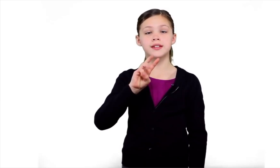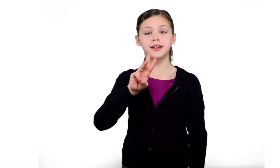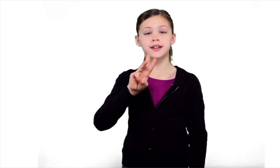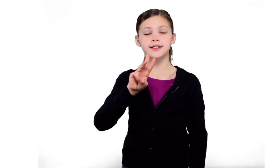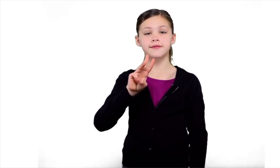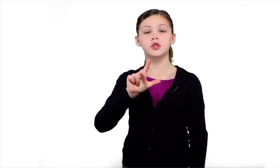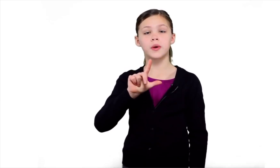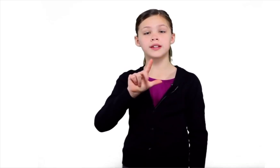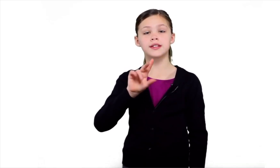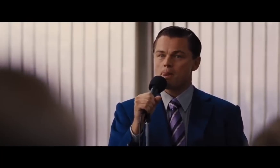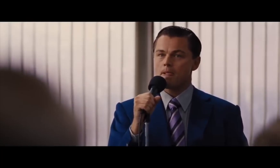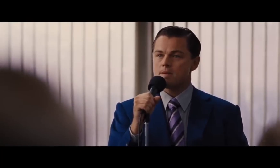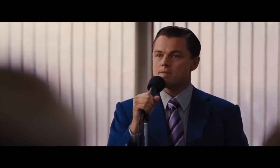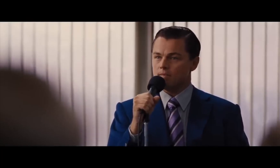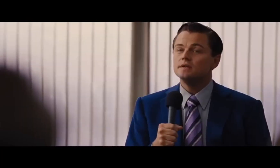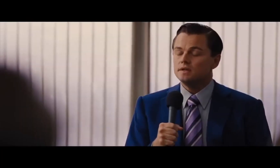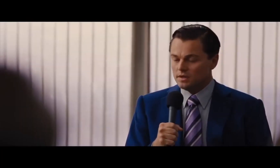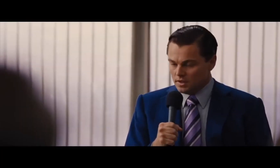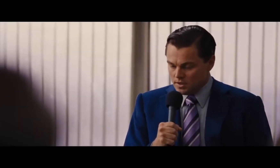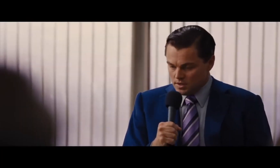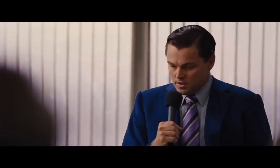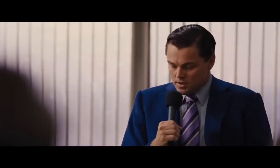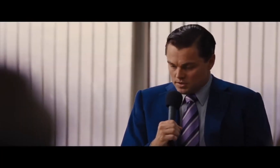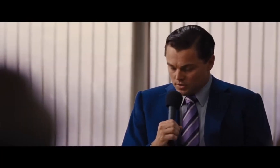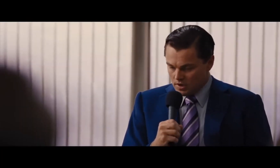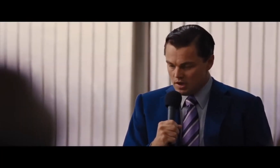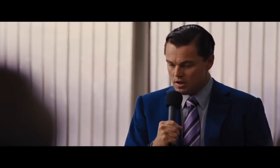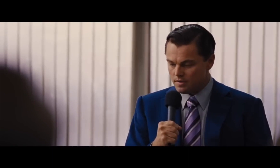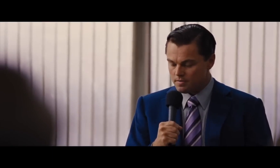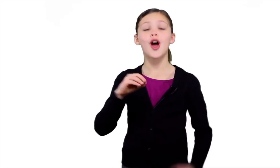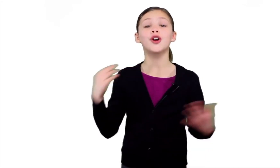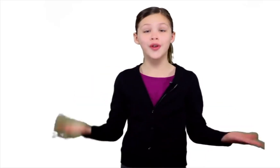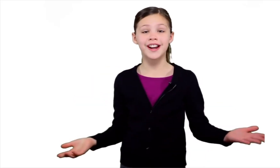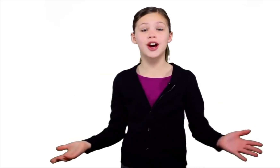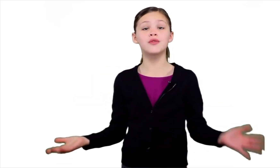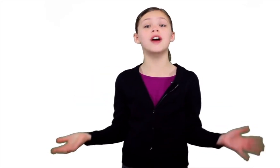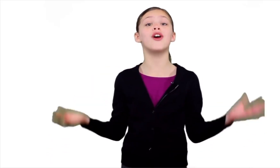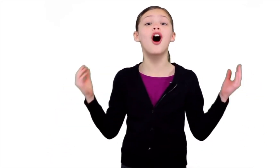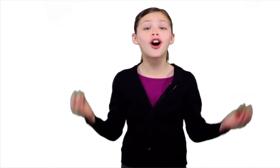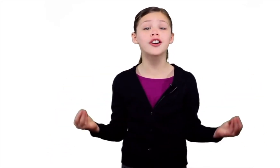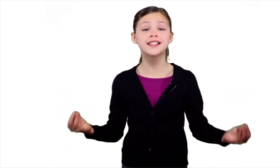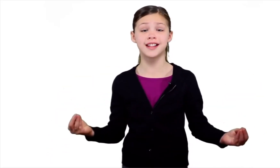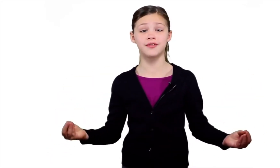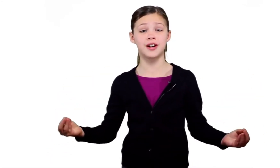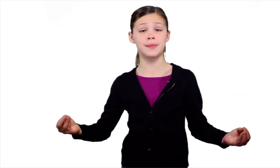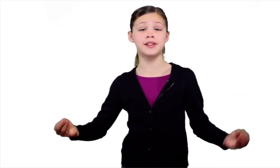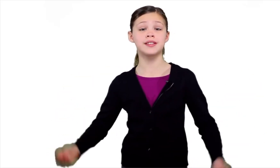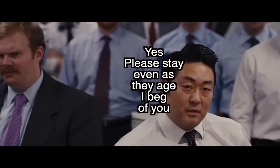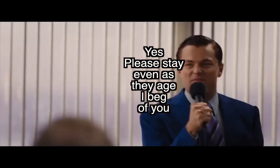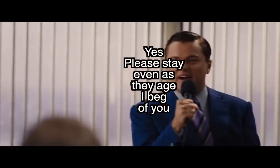26, 27, 28, 29, 30. Great, now you've done the hardest set of numbers. I'm not fucking